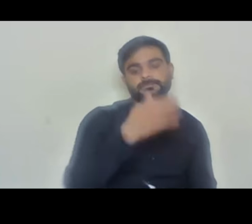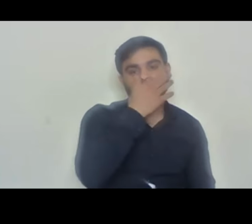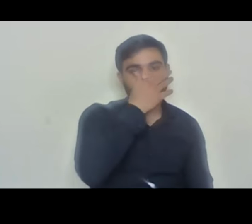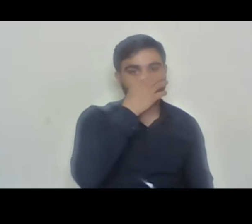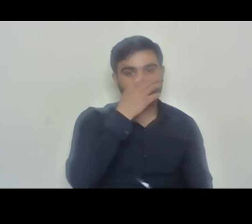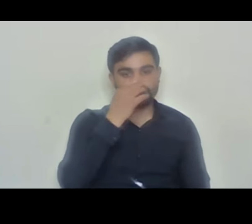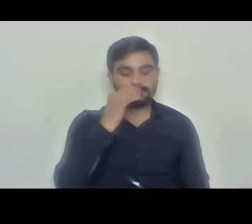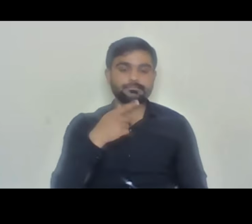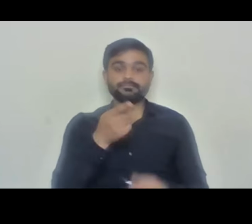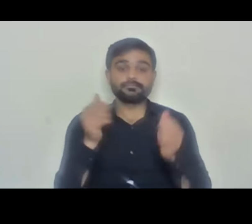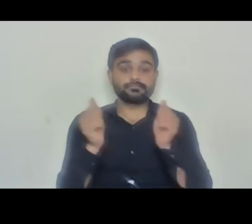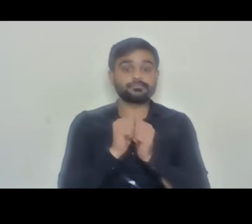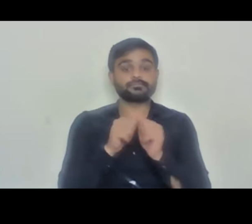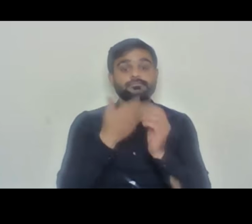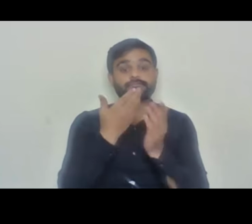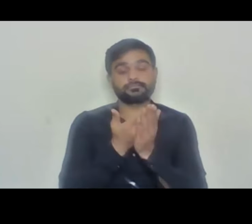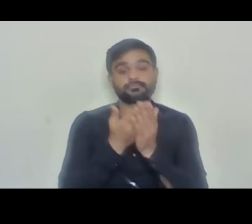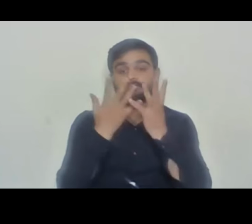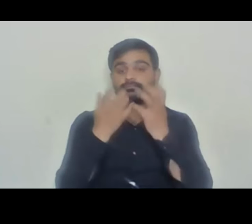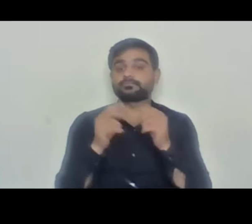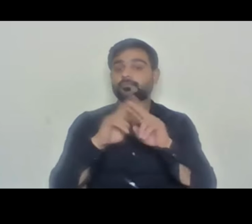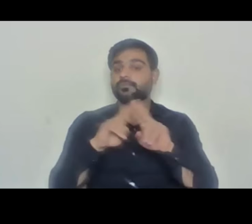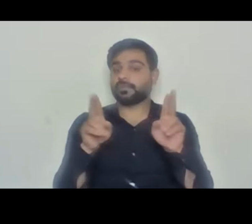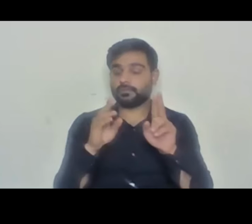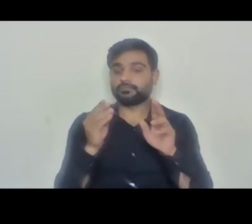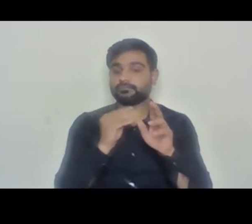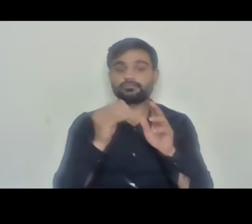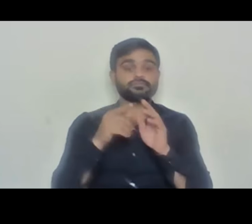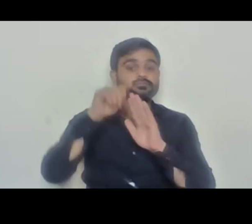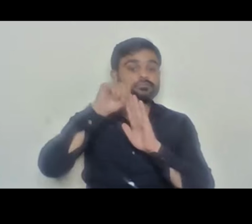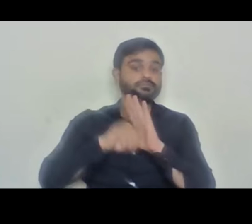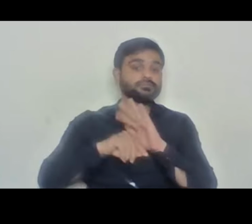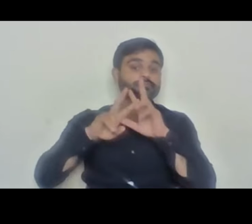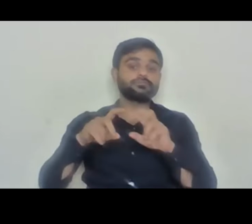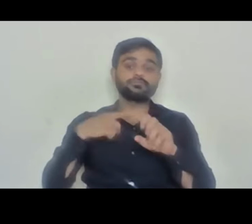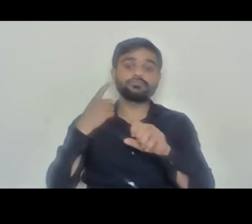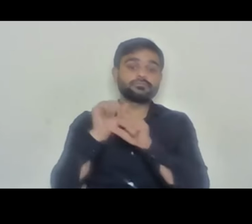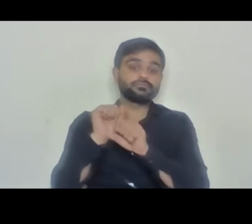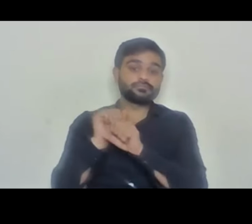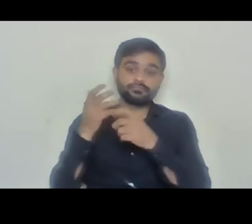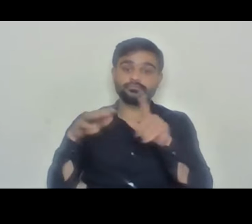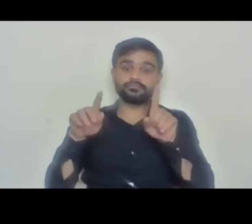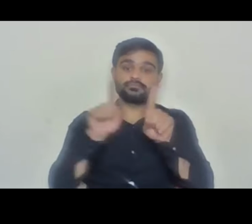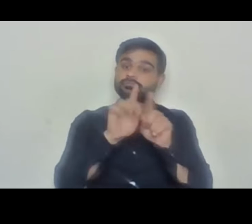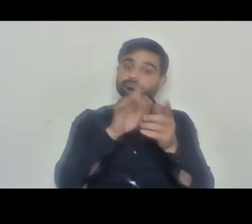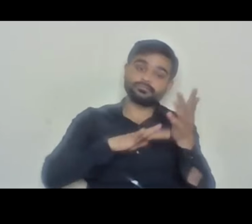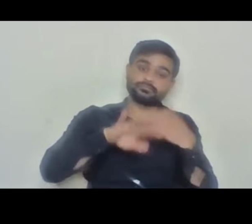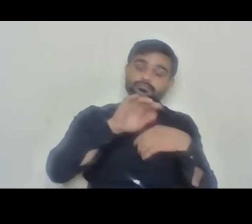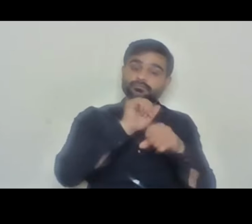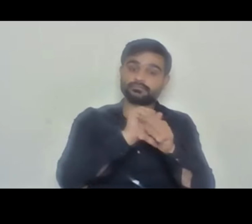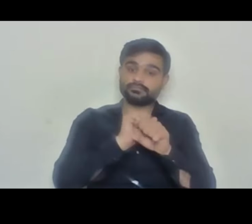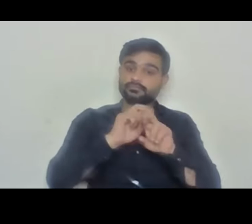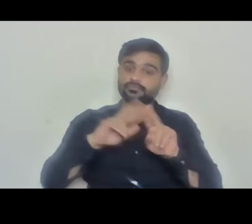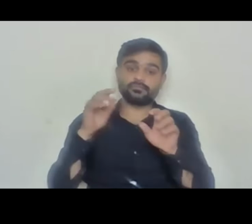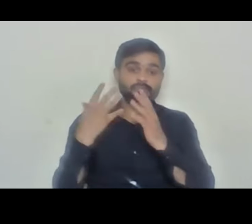part, you also owe something to your fellow researchers who have worked in the similar area or on whose work